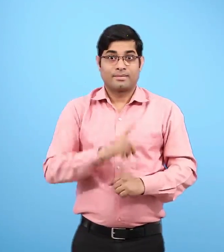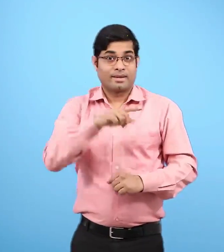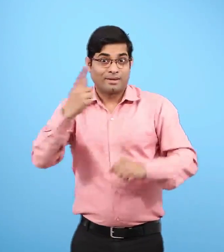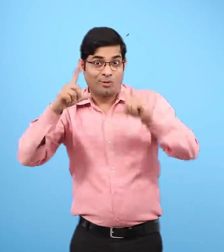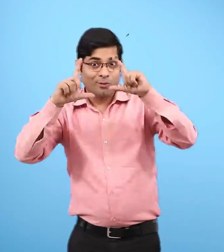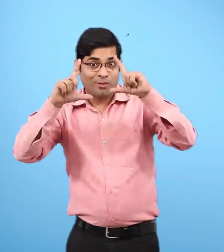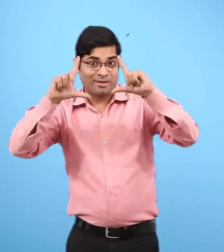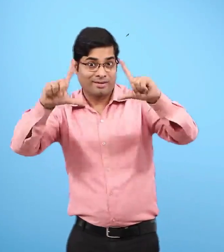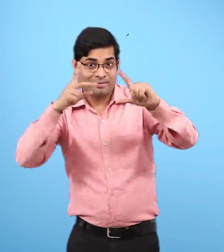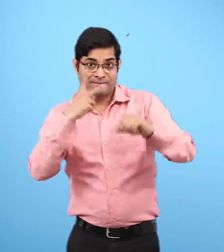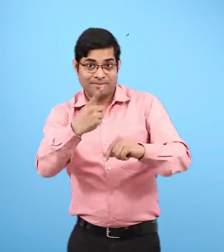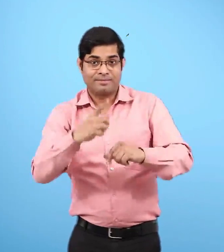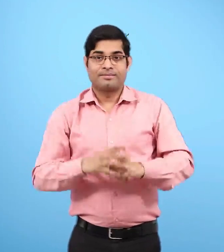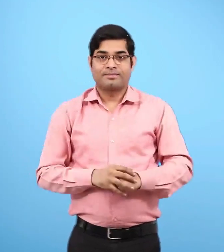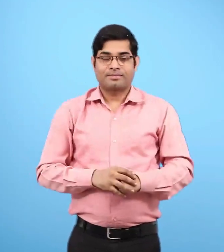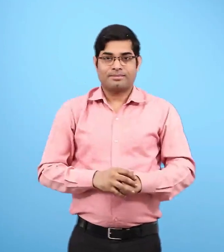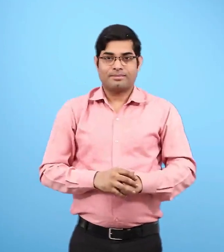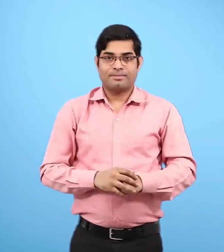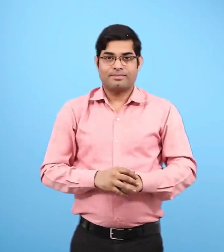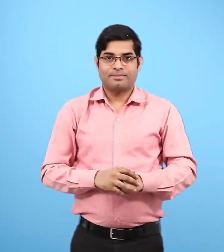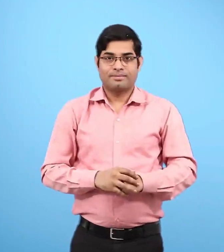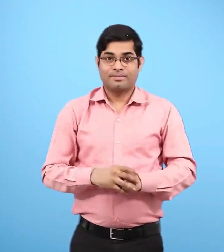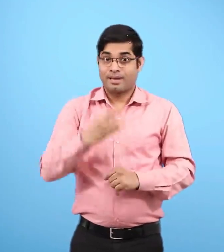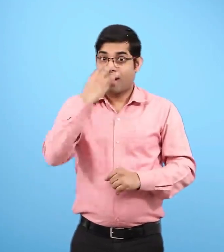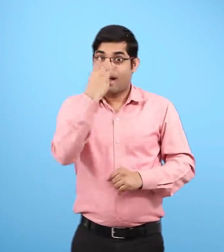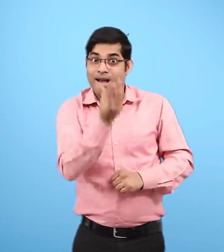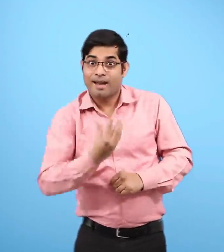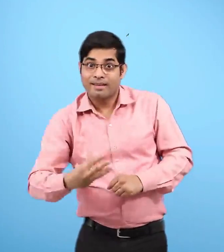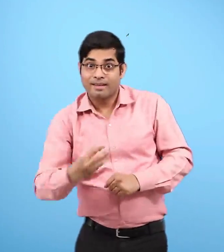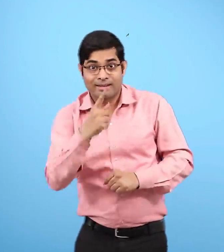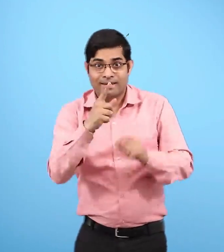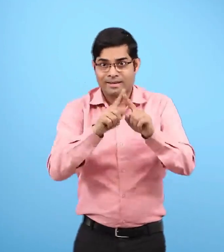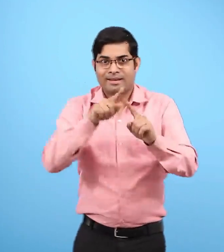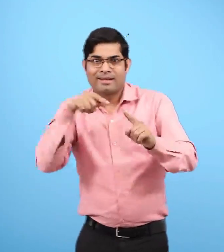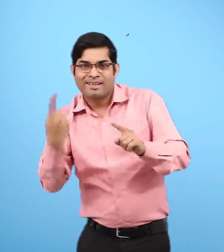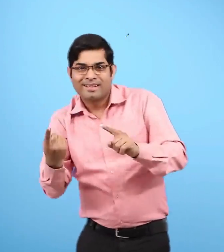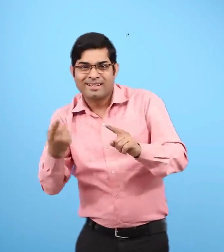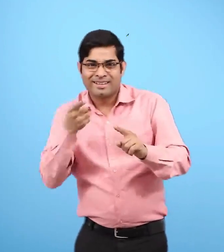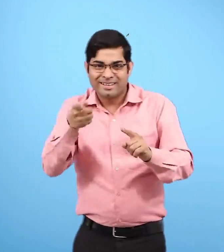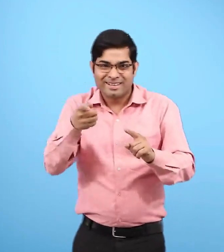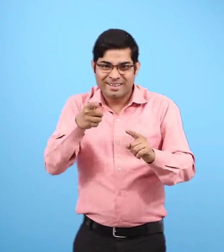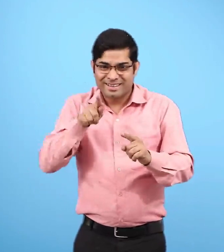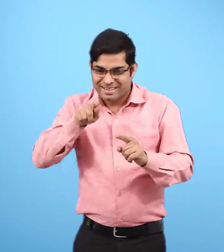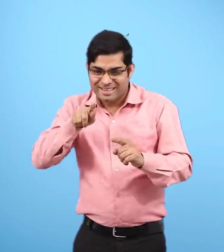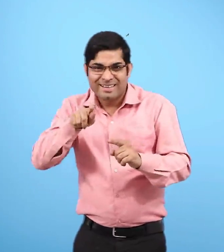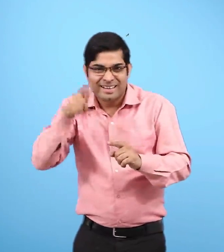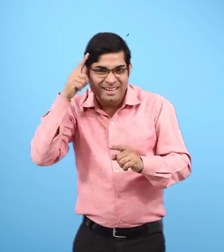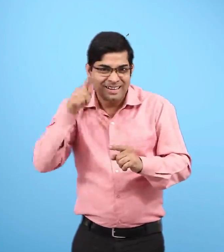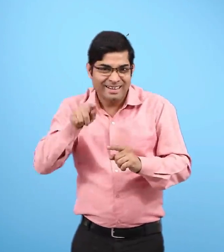Part 1, Picture 2 shows an elephant and an ant.